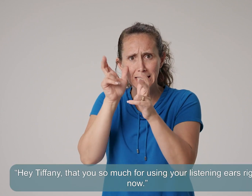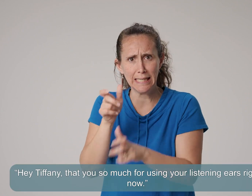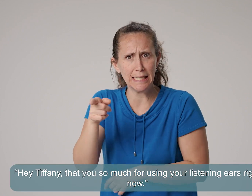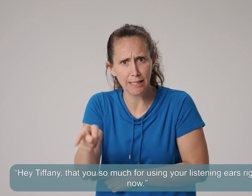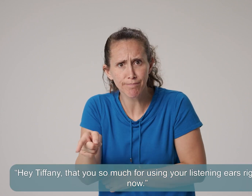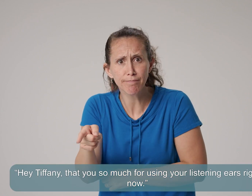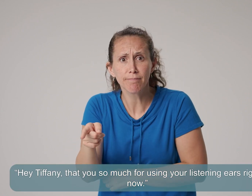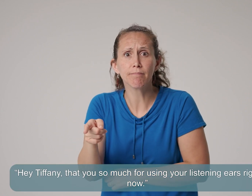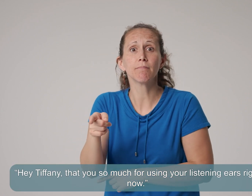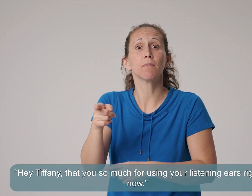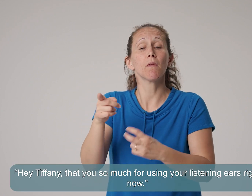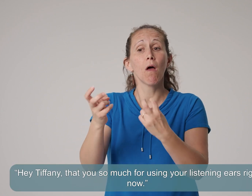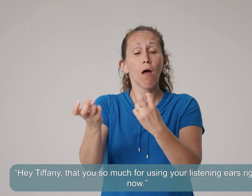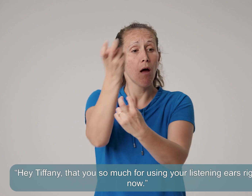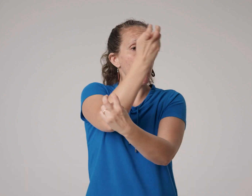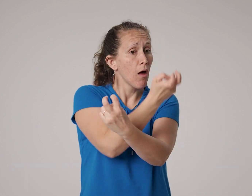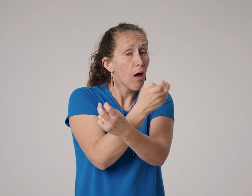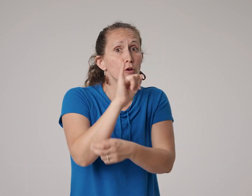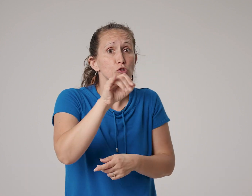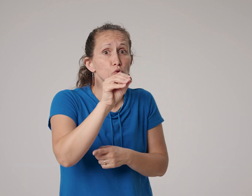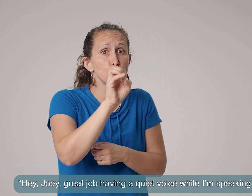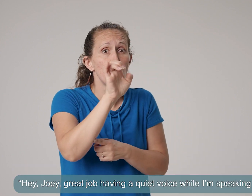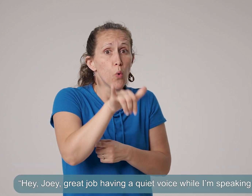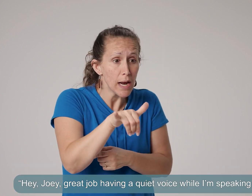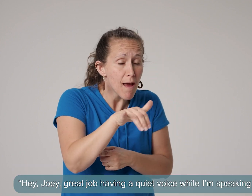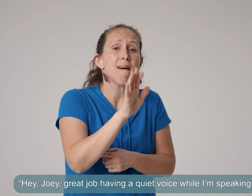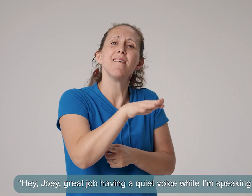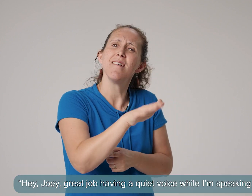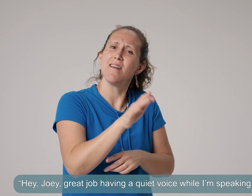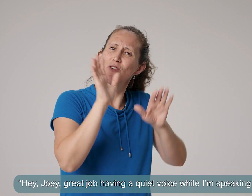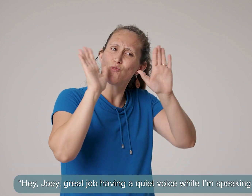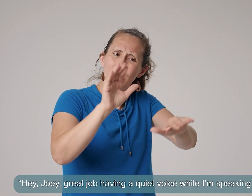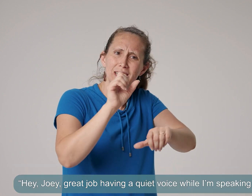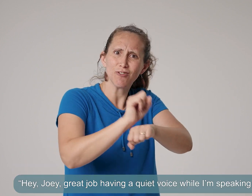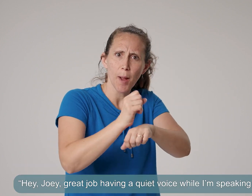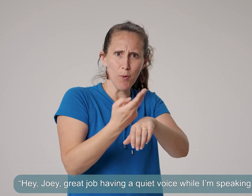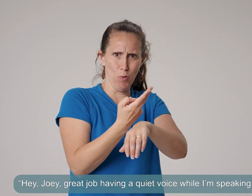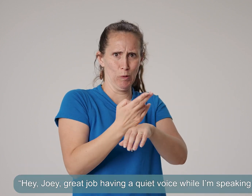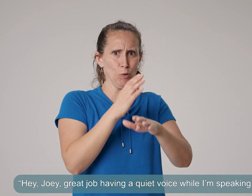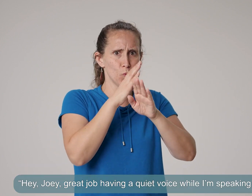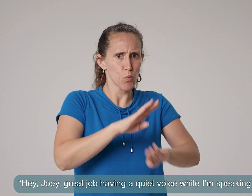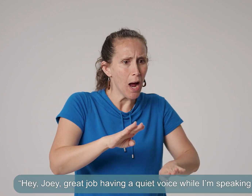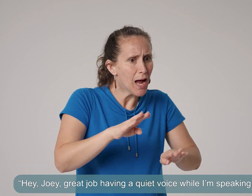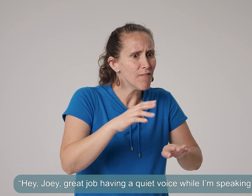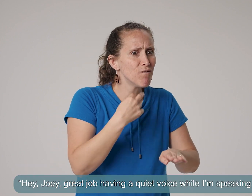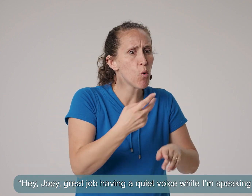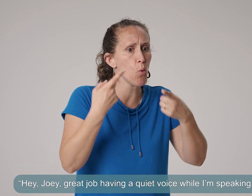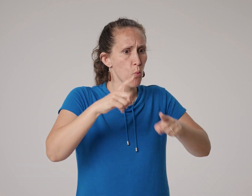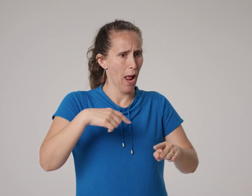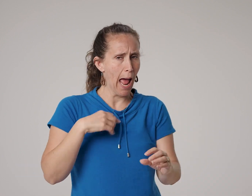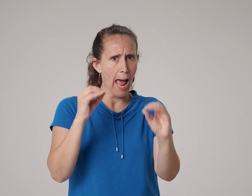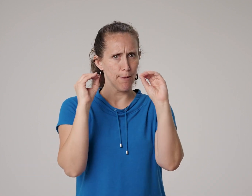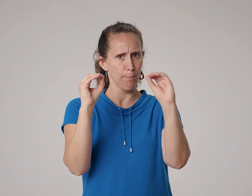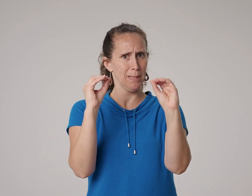your listening ears right now." "Hey Joey, great job having a quiet voice while I'm speaking."